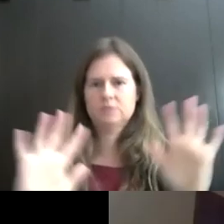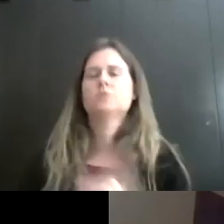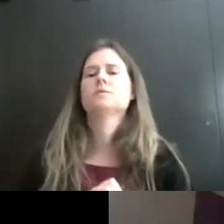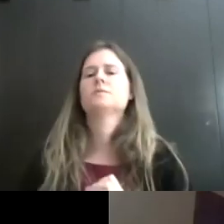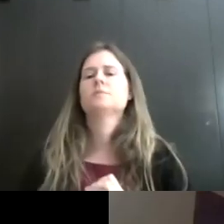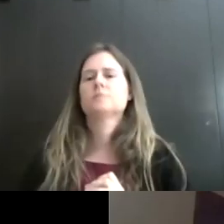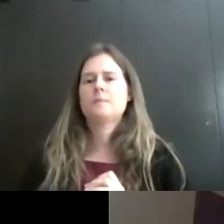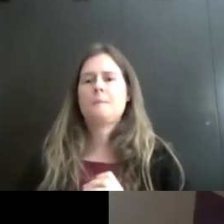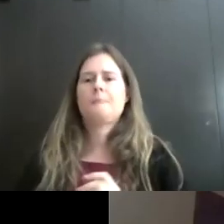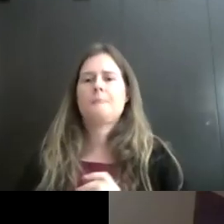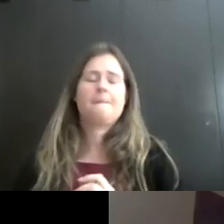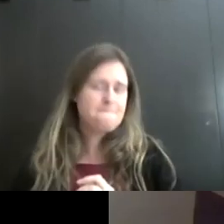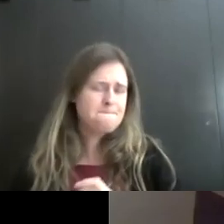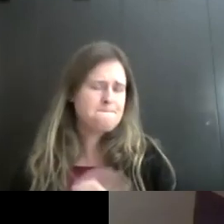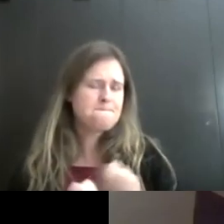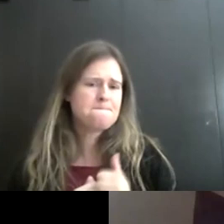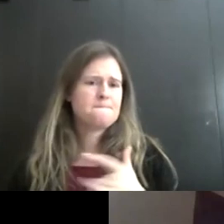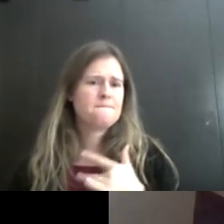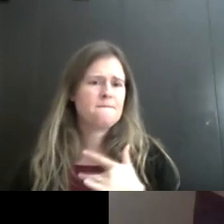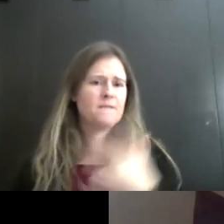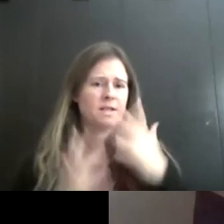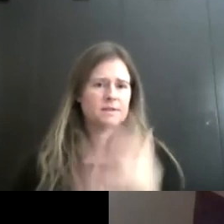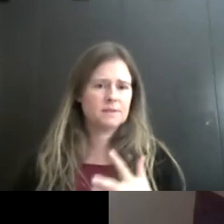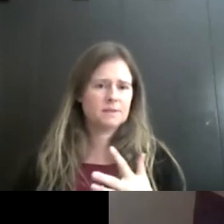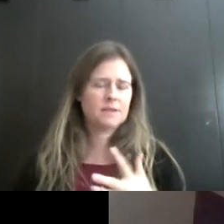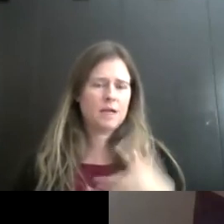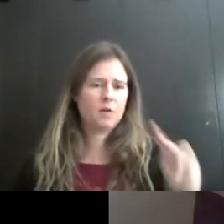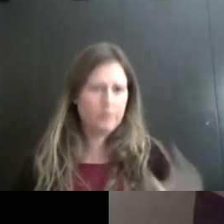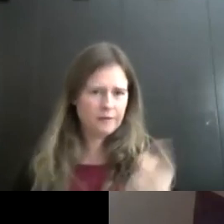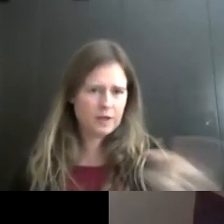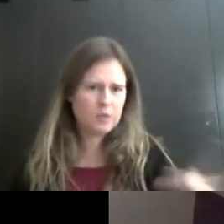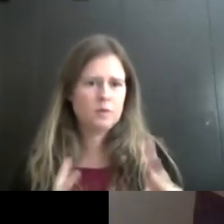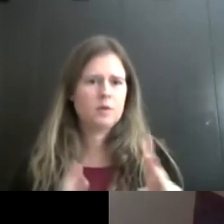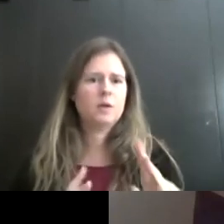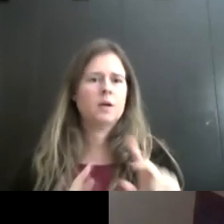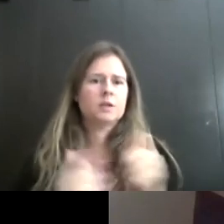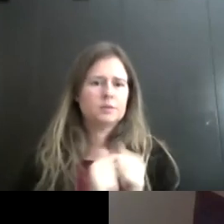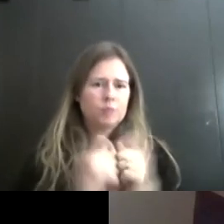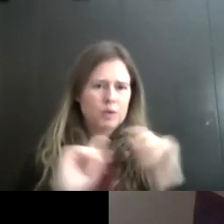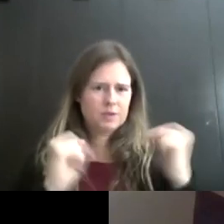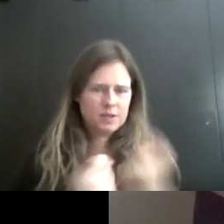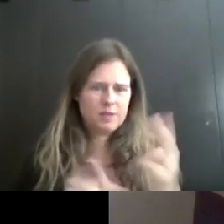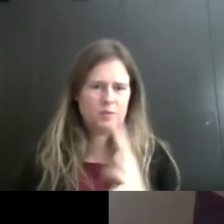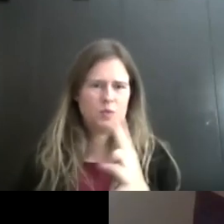Does it make you sad or offend you when sports teams use terms like Redskins for their team name or mascot?